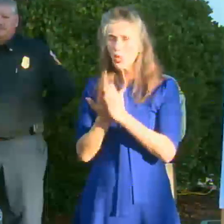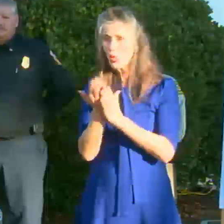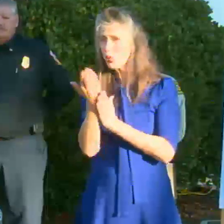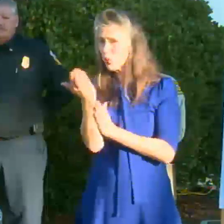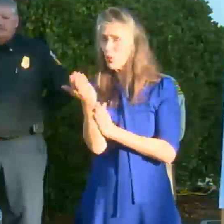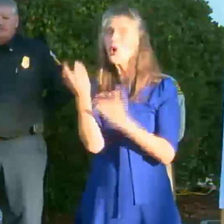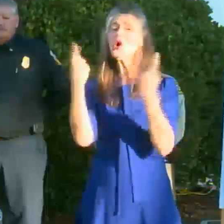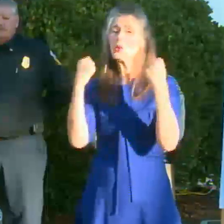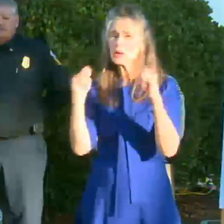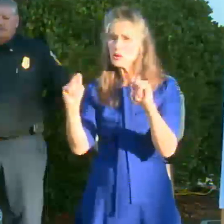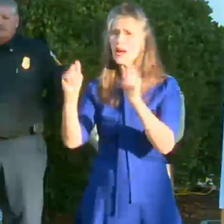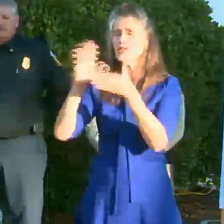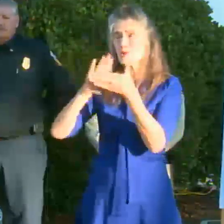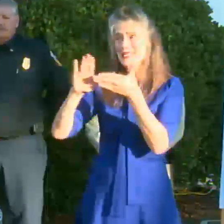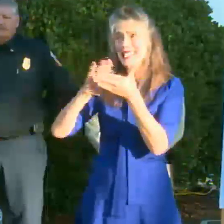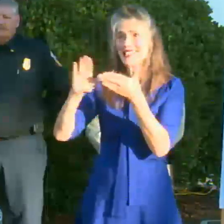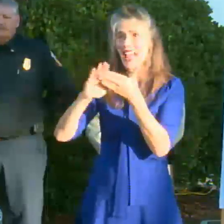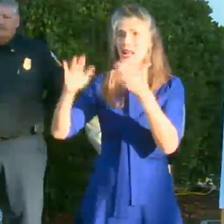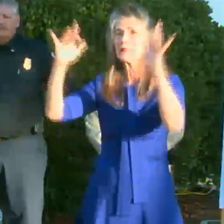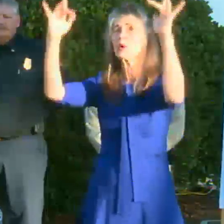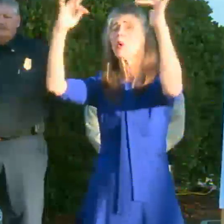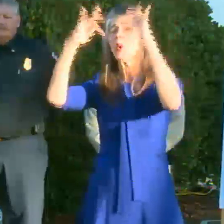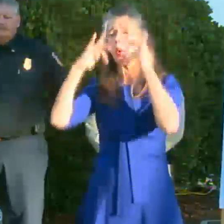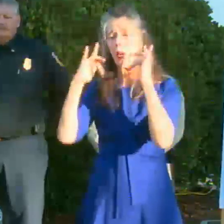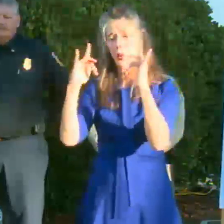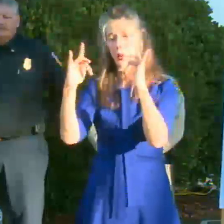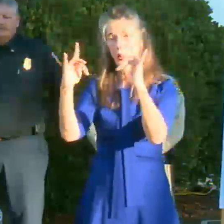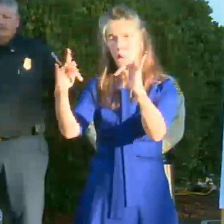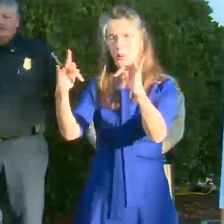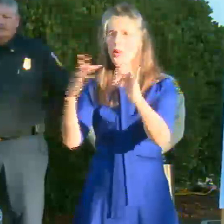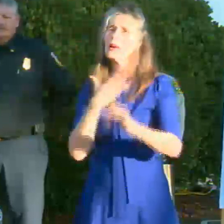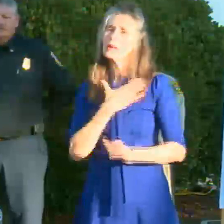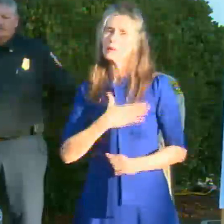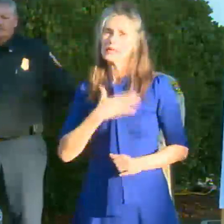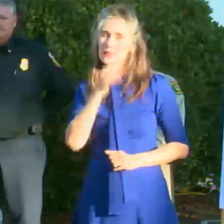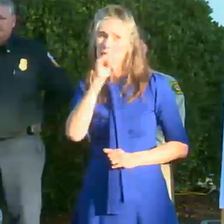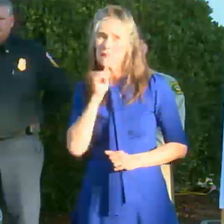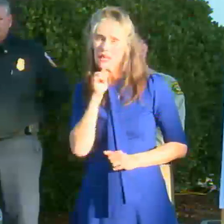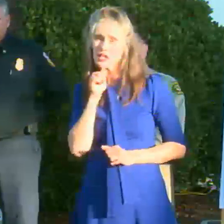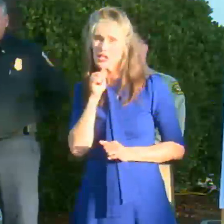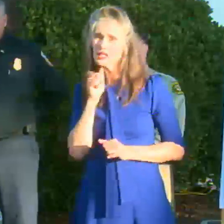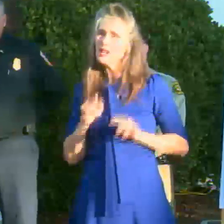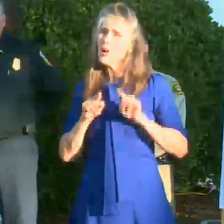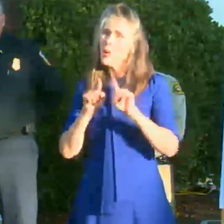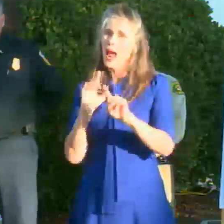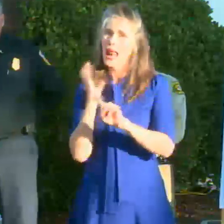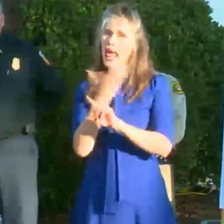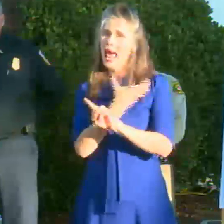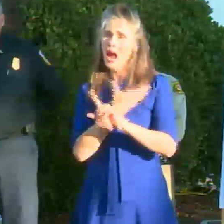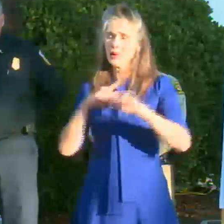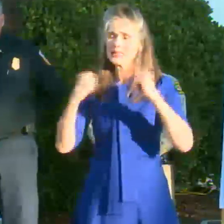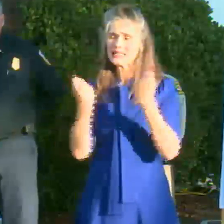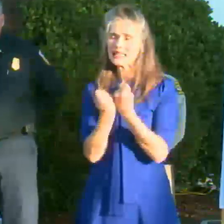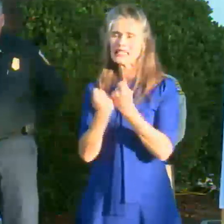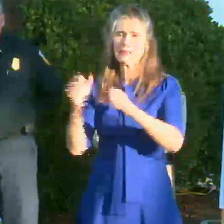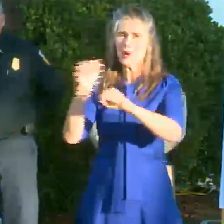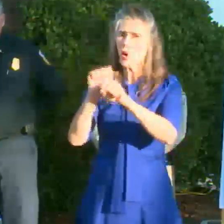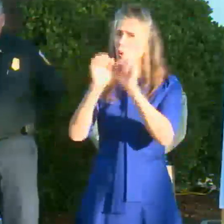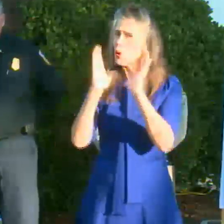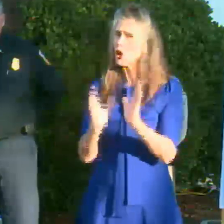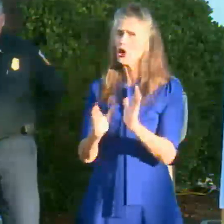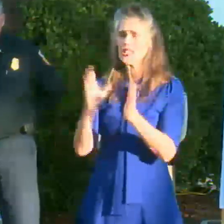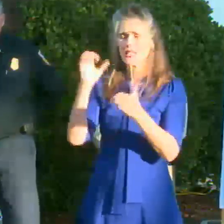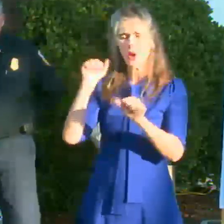as crews work to get these roadways open. We want to thank the community for their continued support